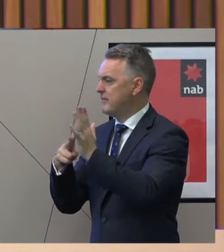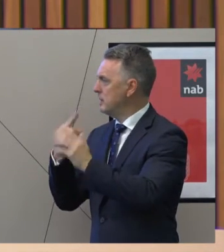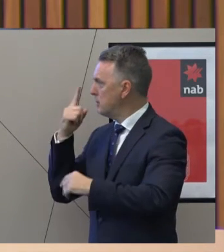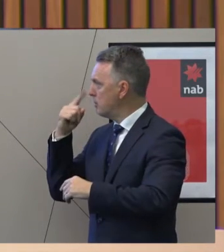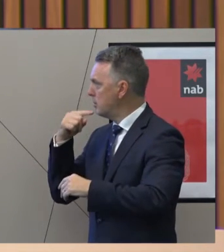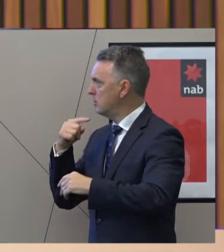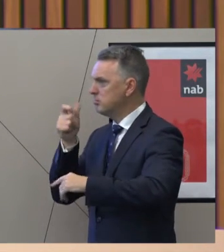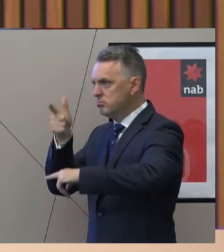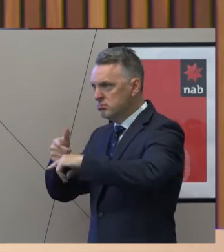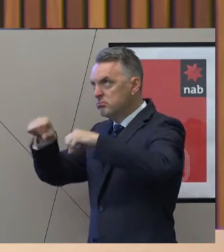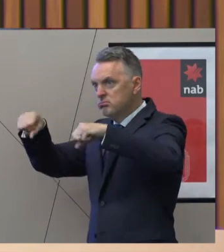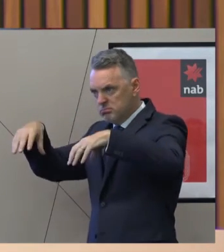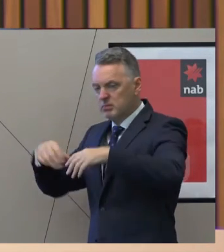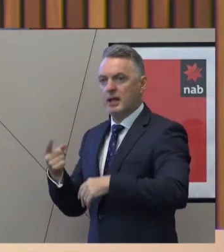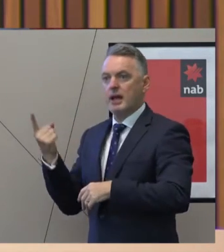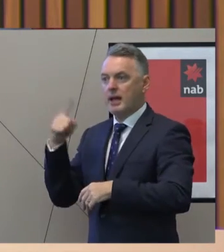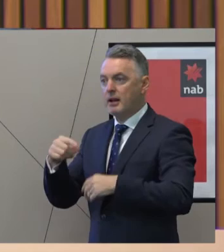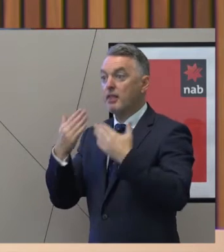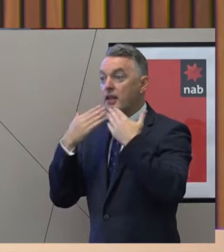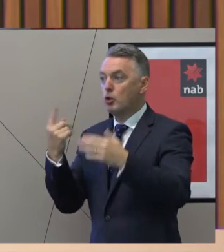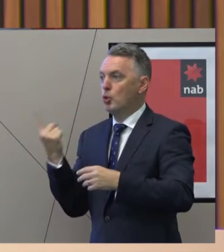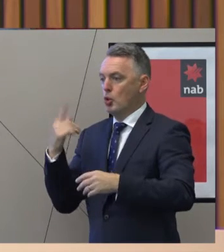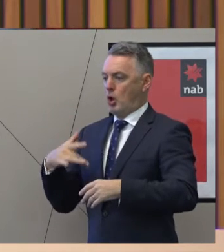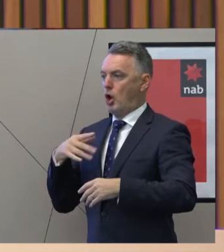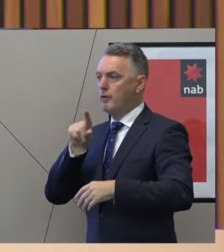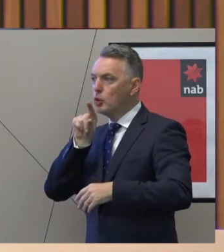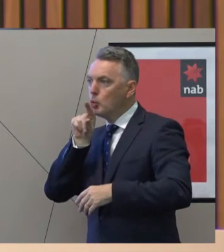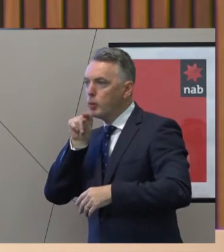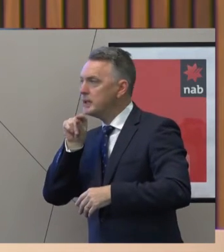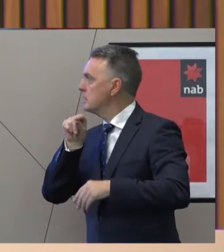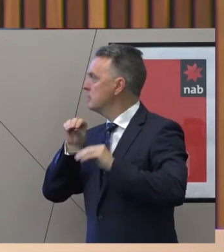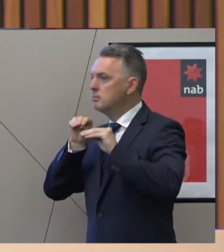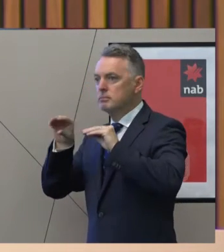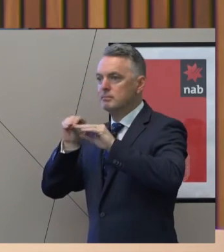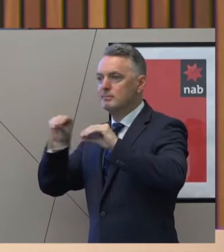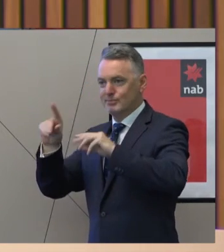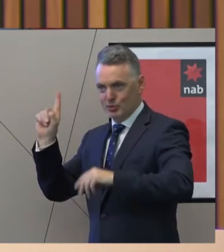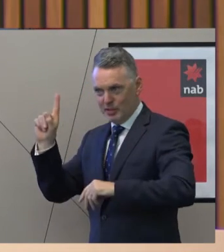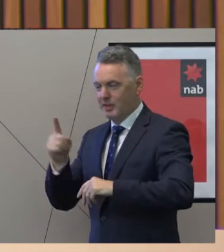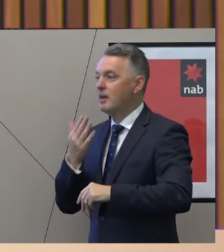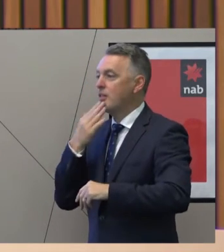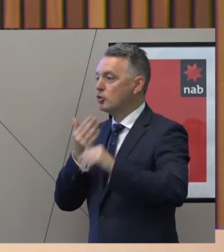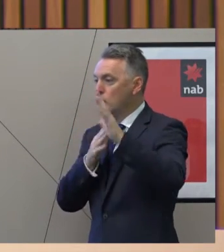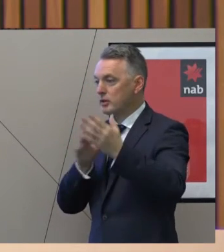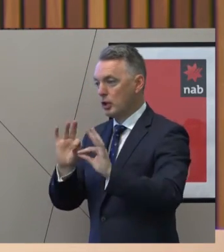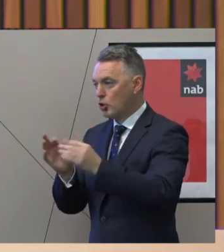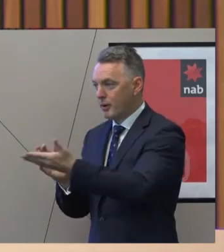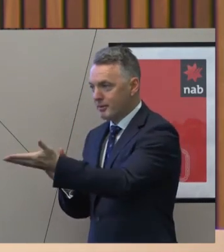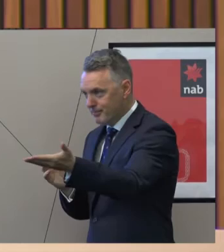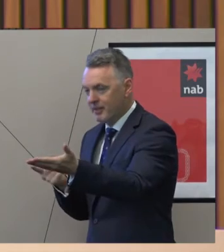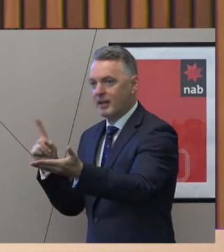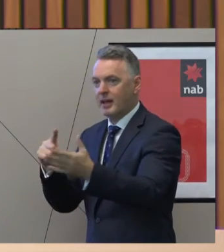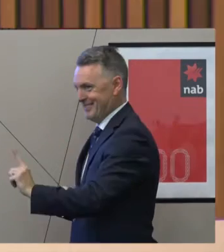today. And thank you to all those who have live tweeted these discussions today. Thanks to the Auslan interpreters and the